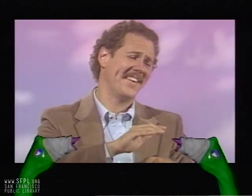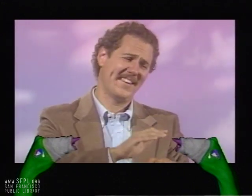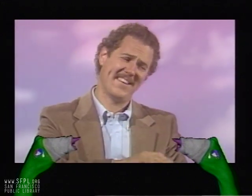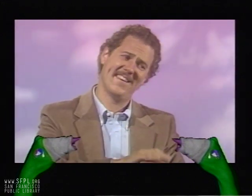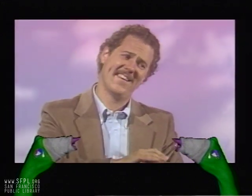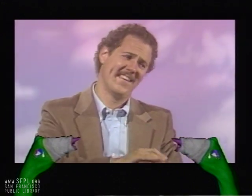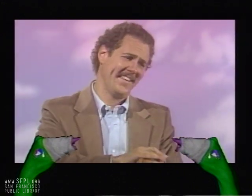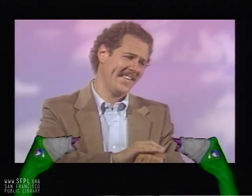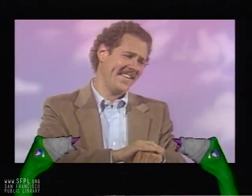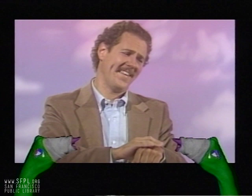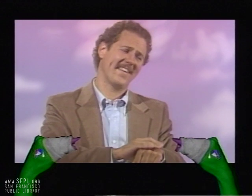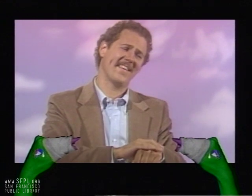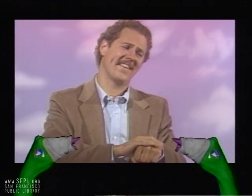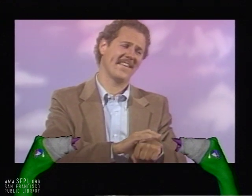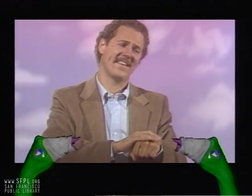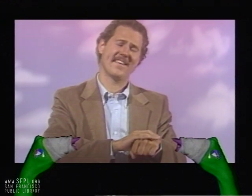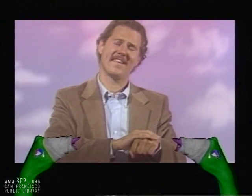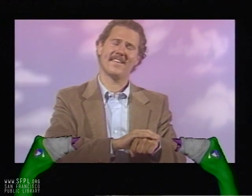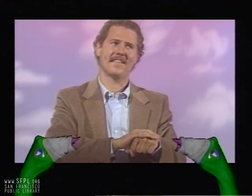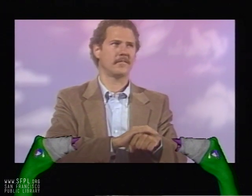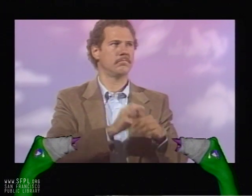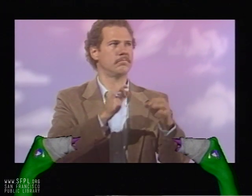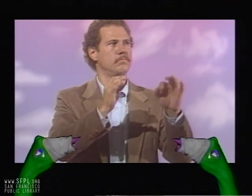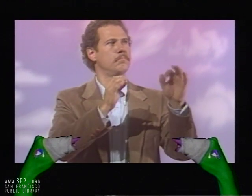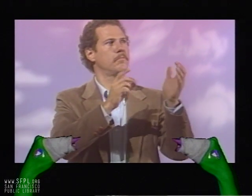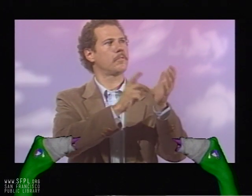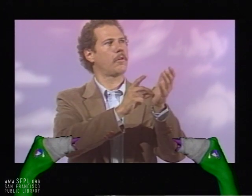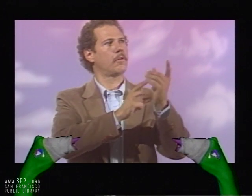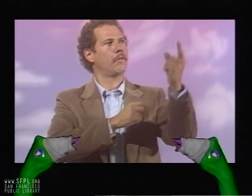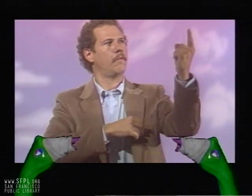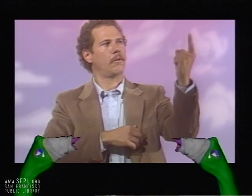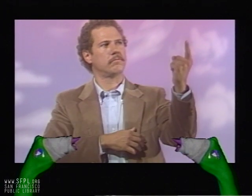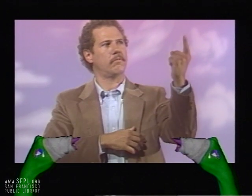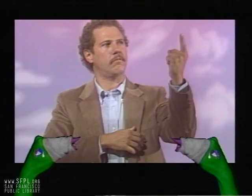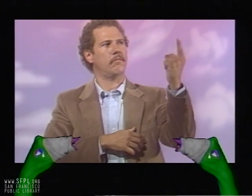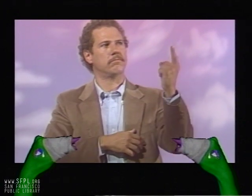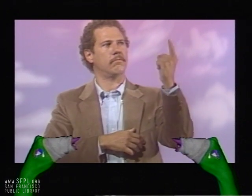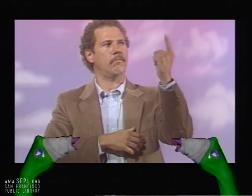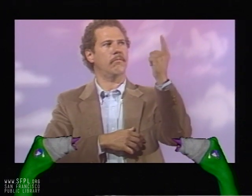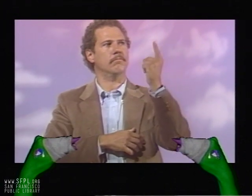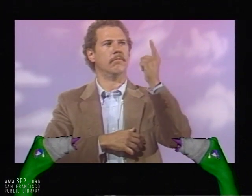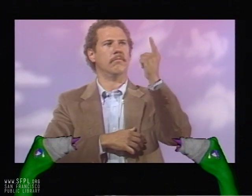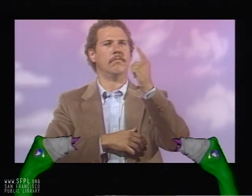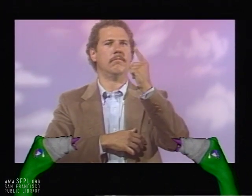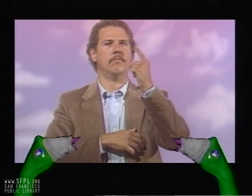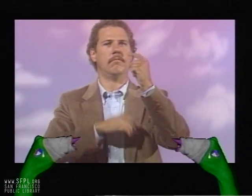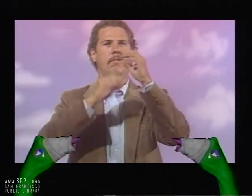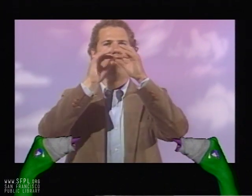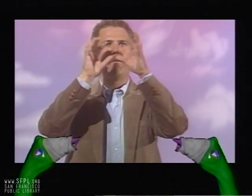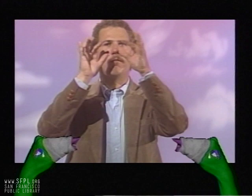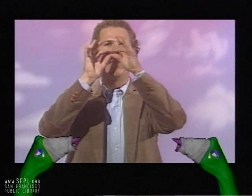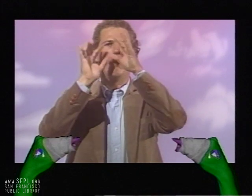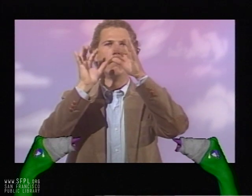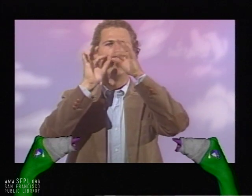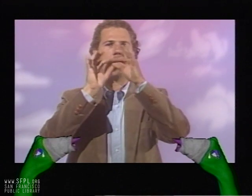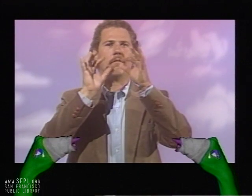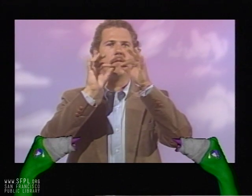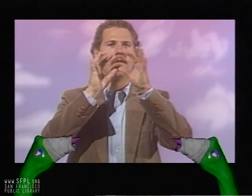Oh, Beagle, we're so glad you're awake. The surgery went well. I'm proud, son. You took it like a real